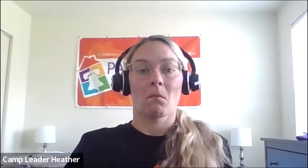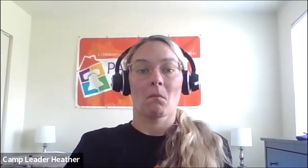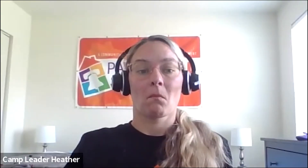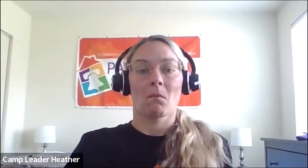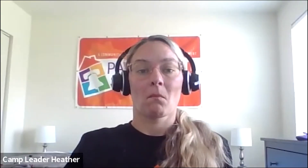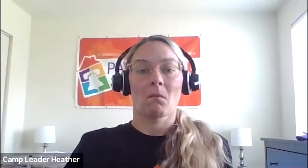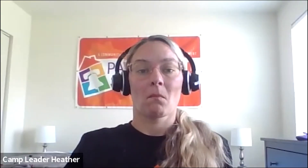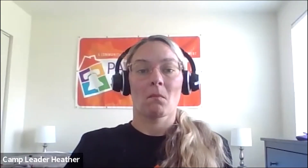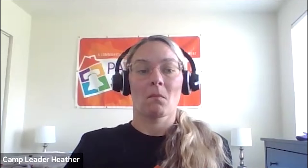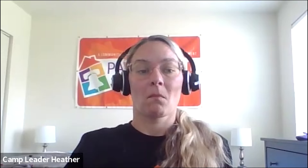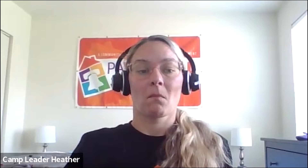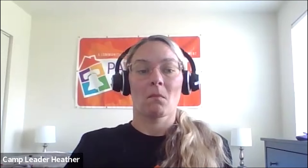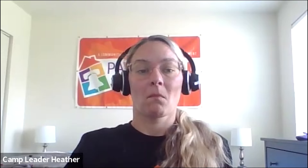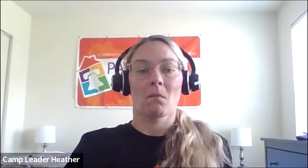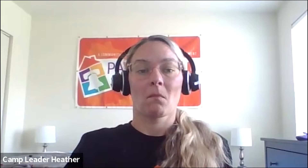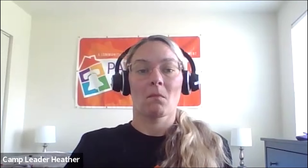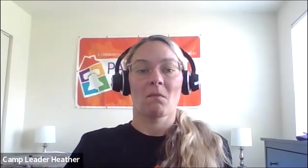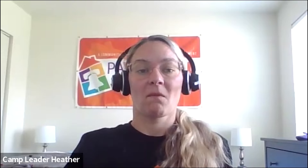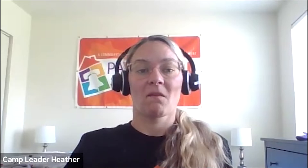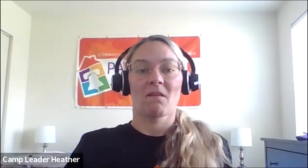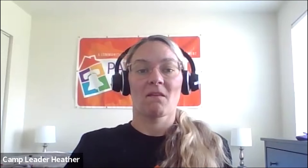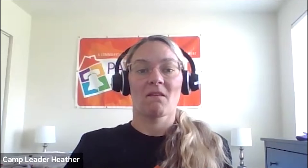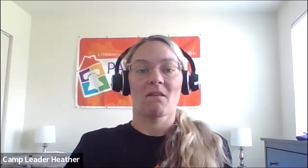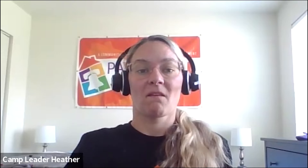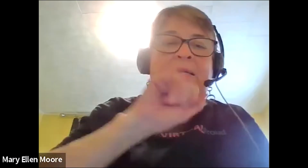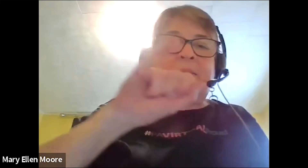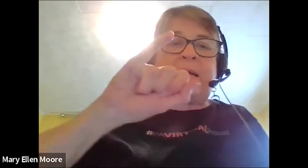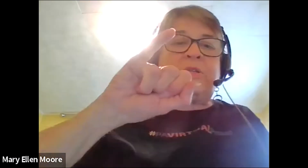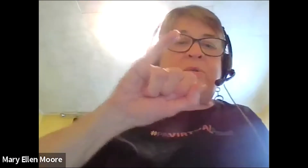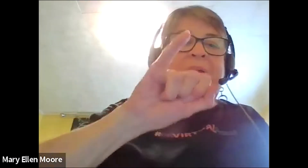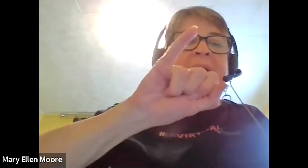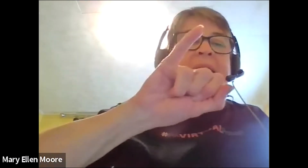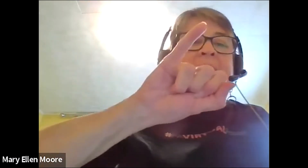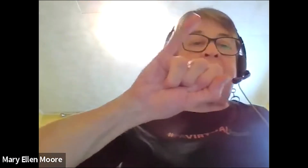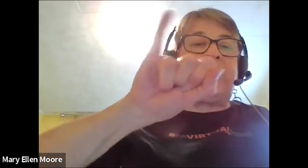Who knows what my husband's name is? I just spelled it. I'll do it again.